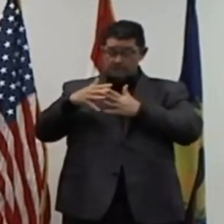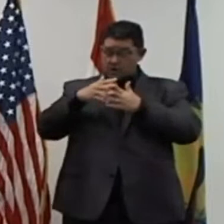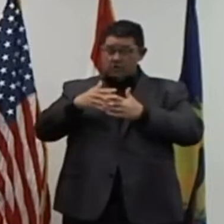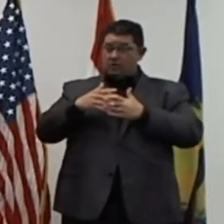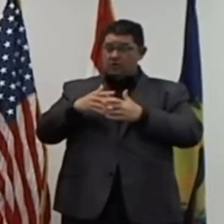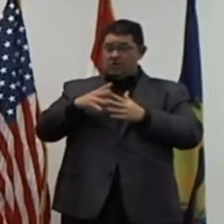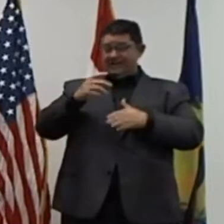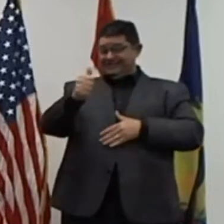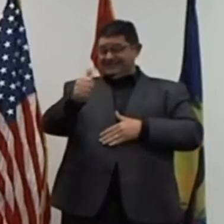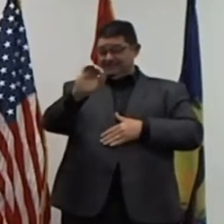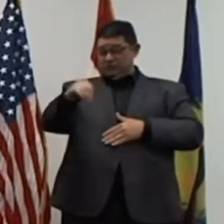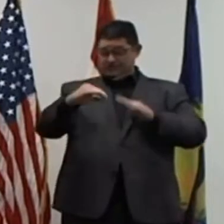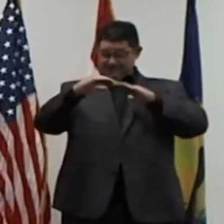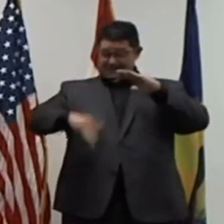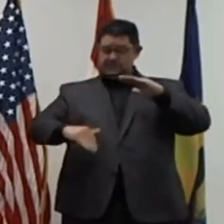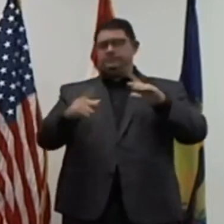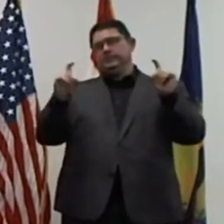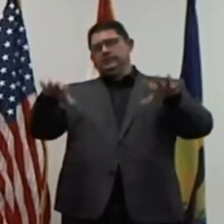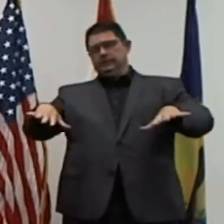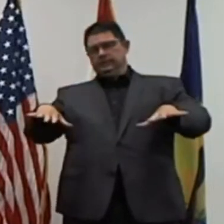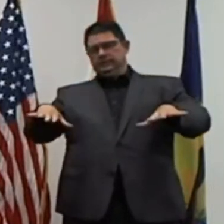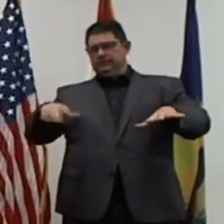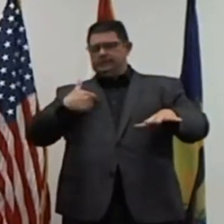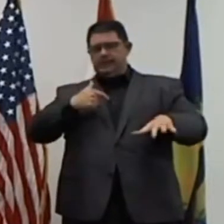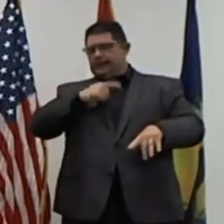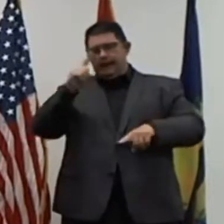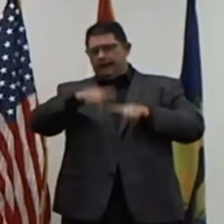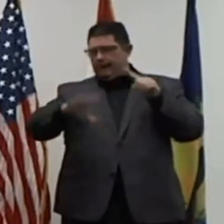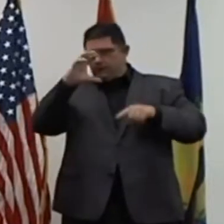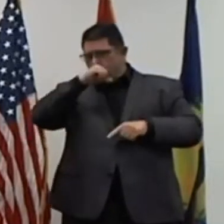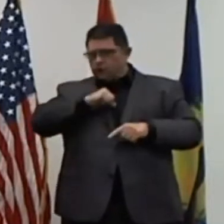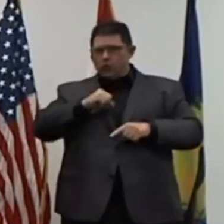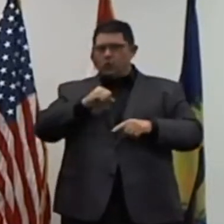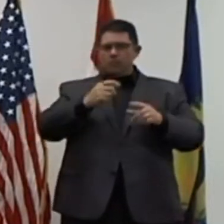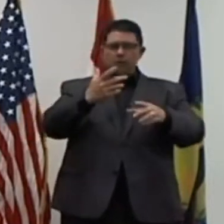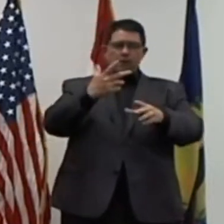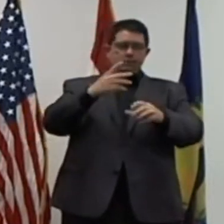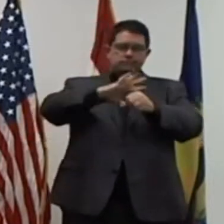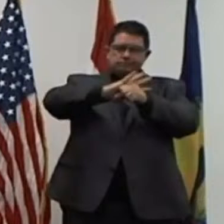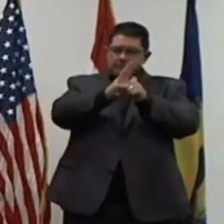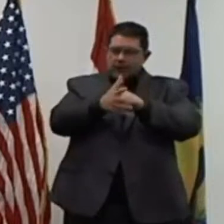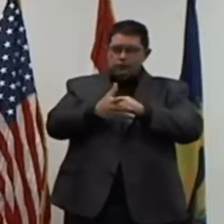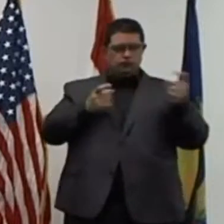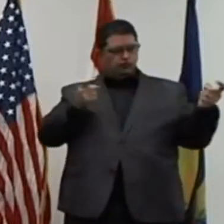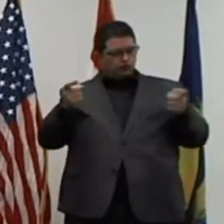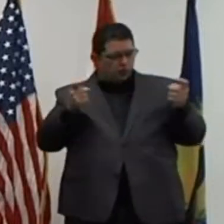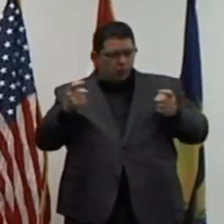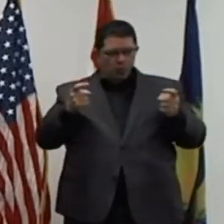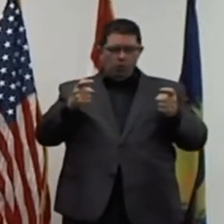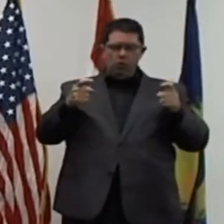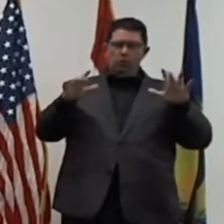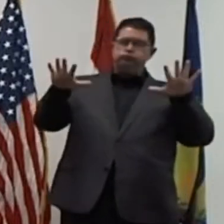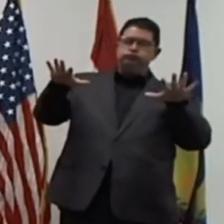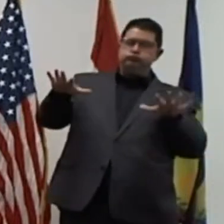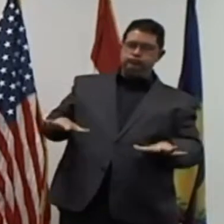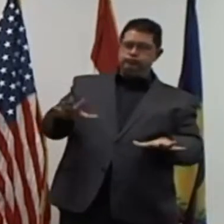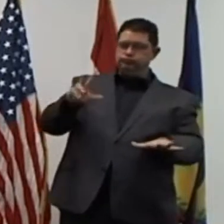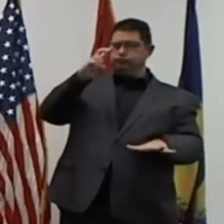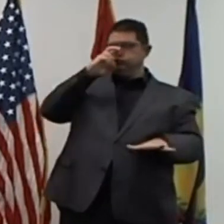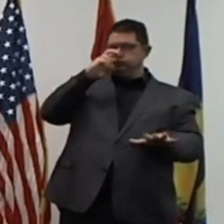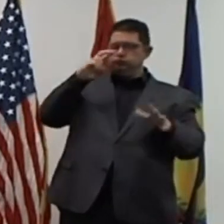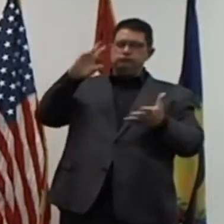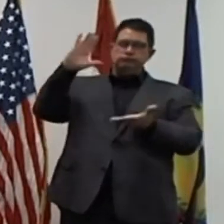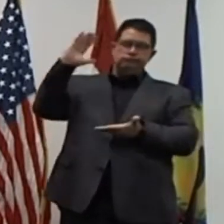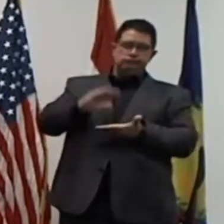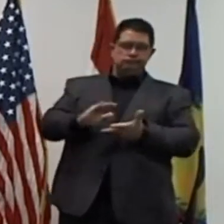assume that this virus is under control or that we can relax our social distancing guidelines or reduce any of the